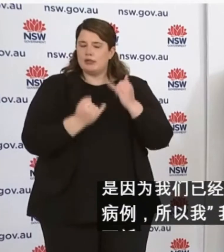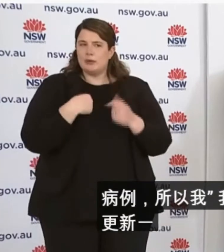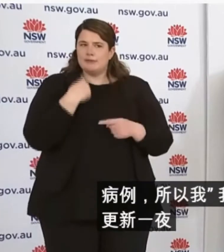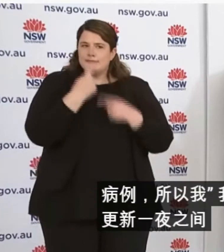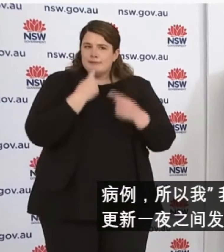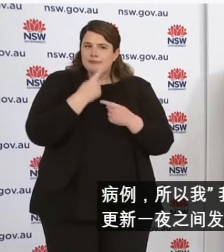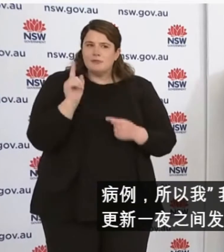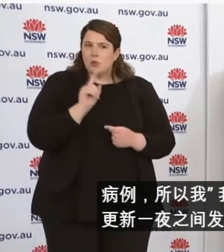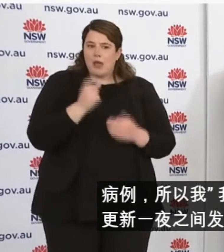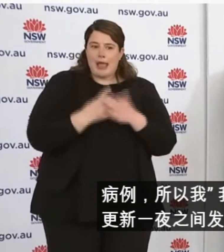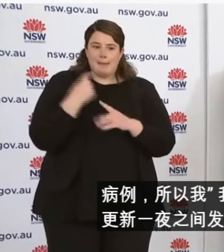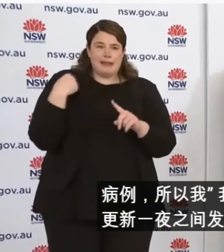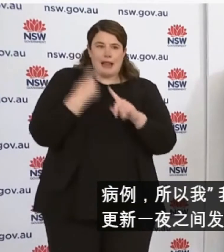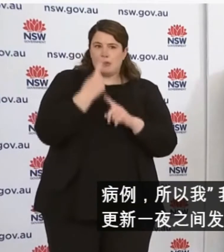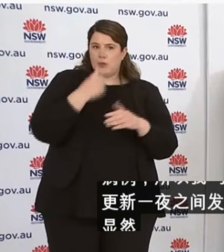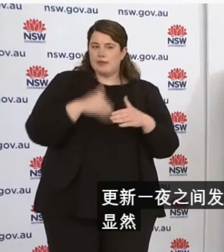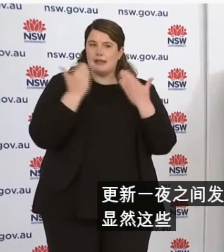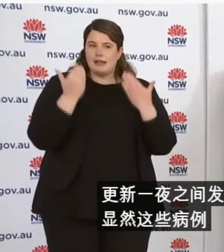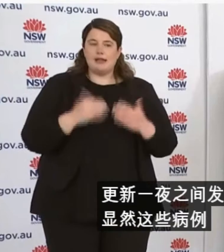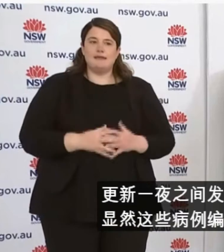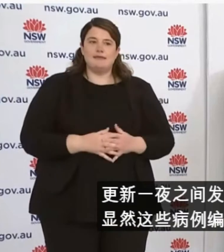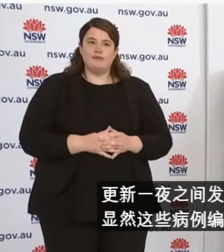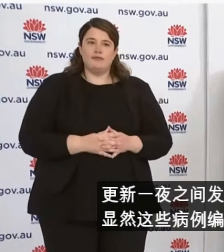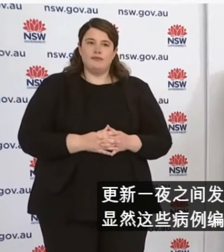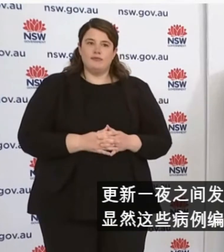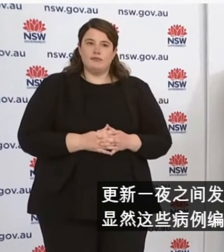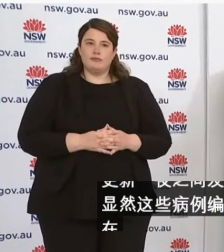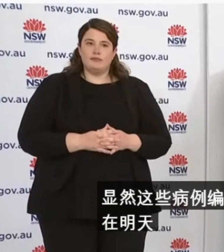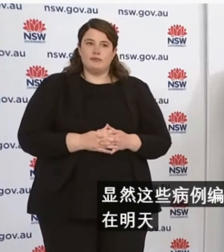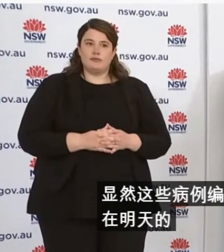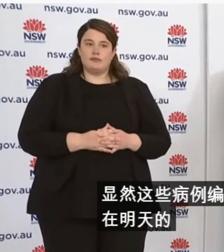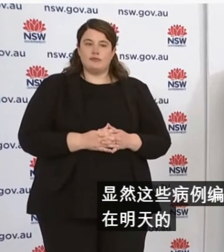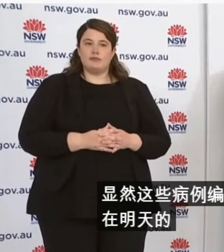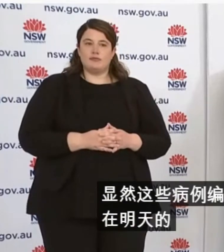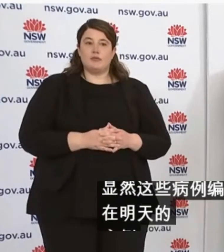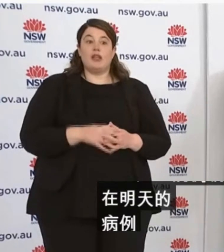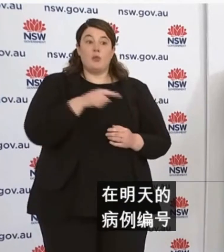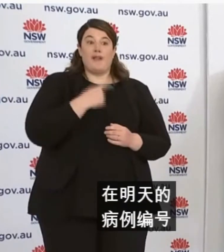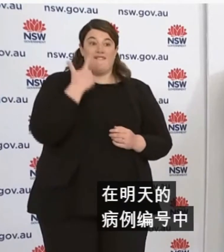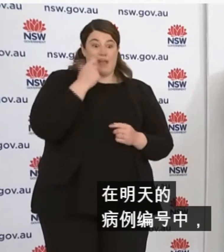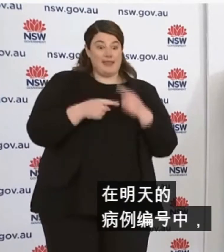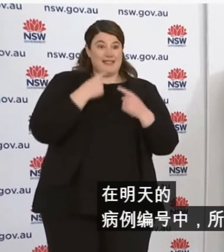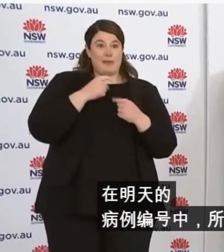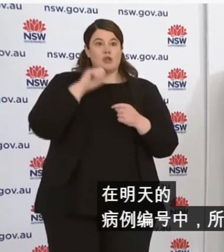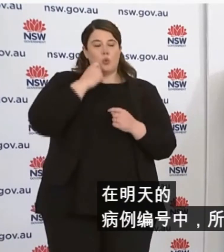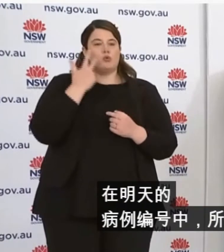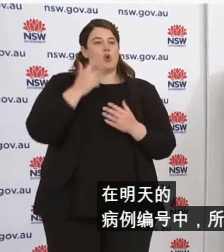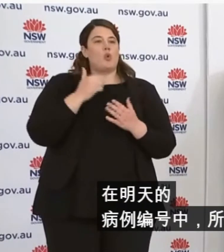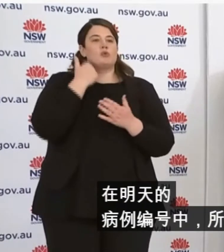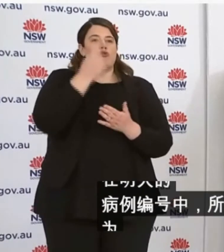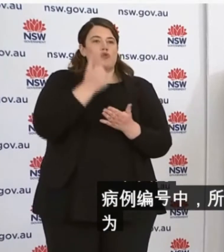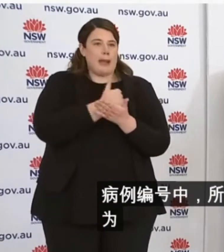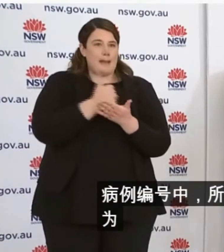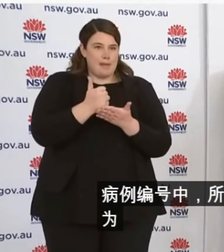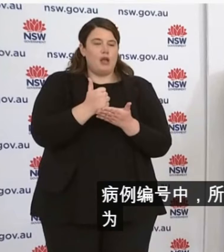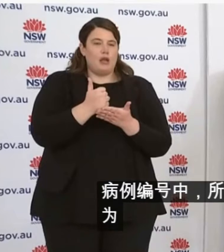update of what's transpired overnight. Obviously, these case numbers will appear in tomorrow's case numbers. So we're